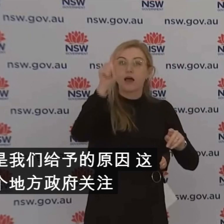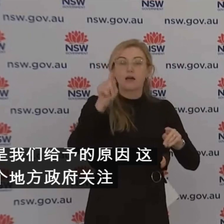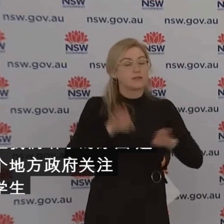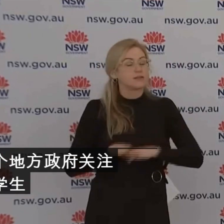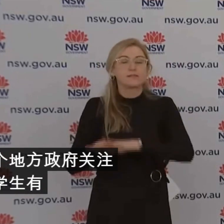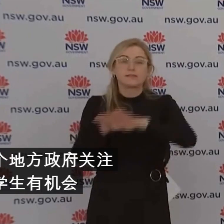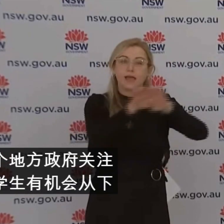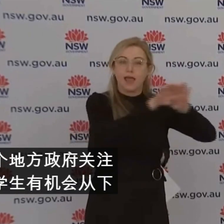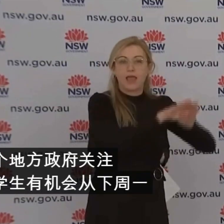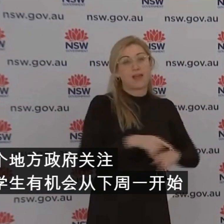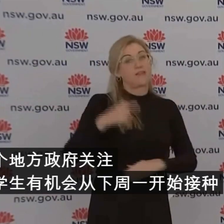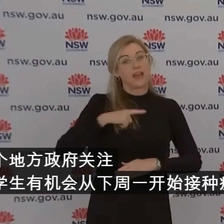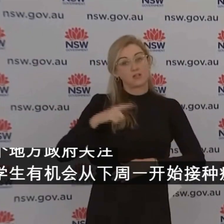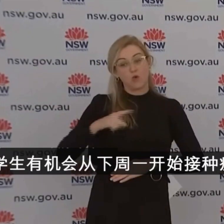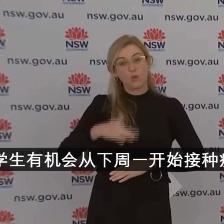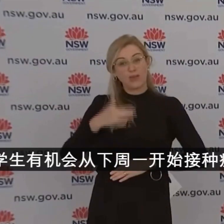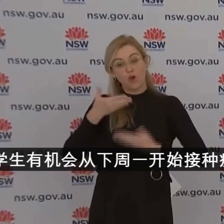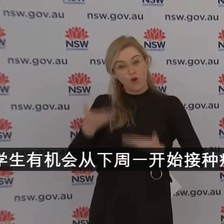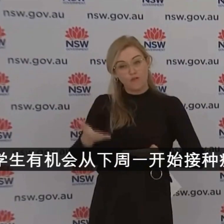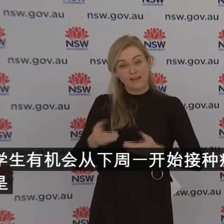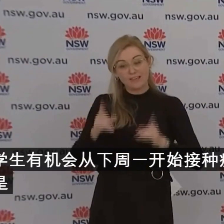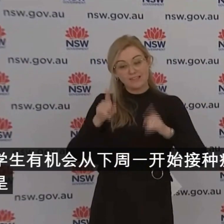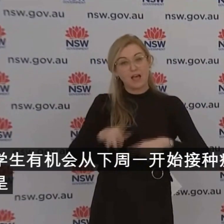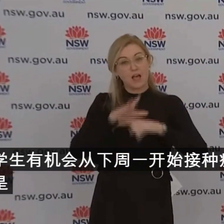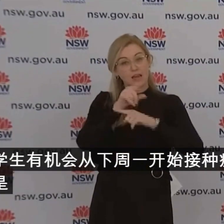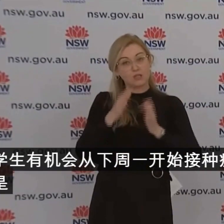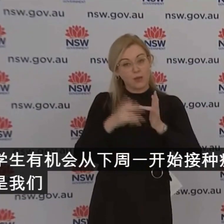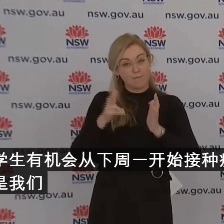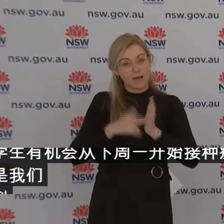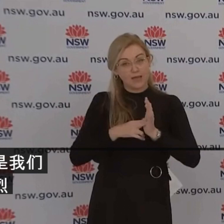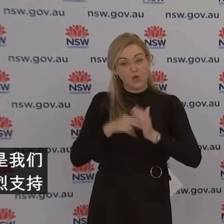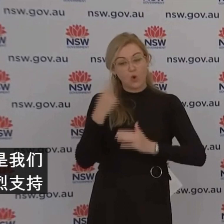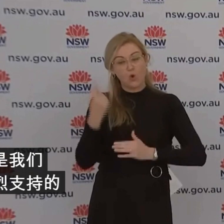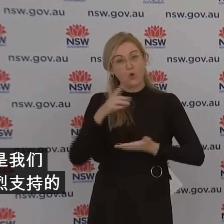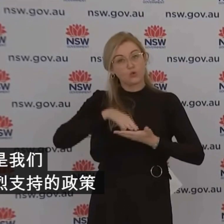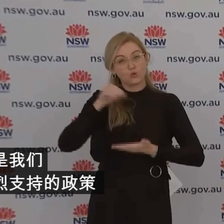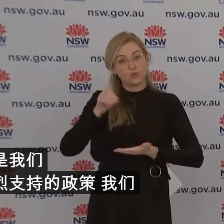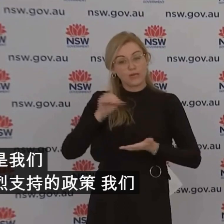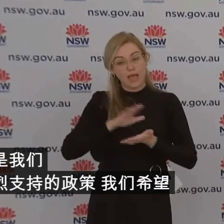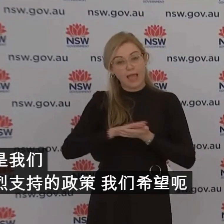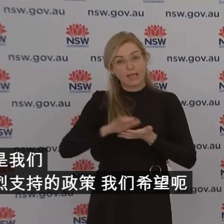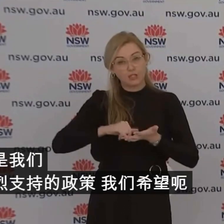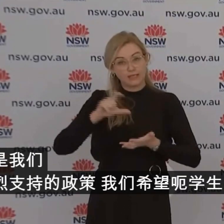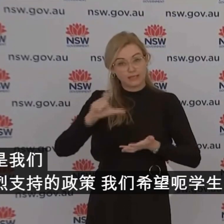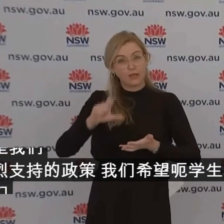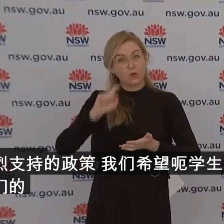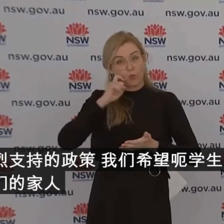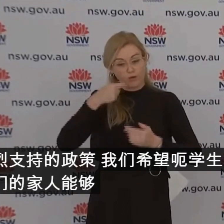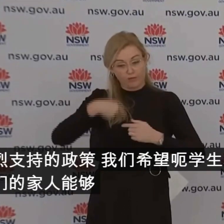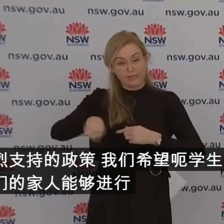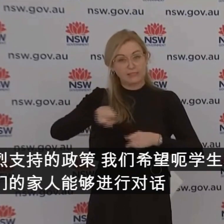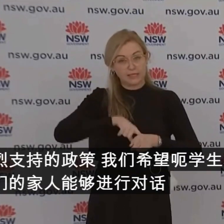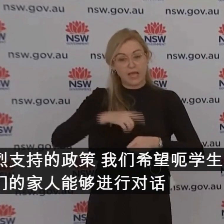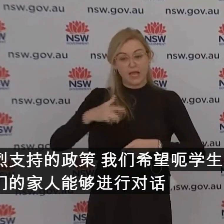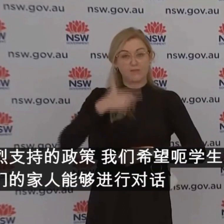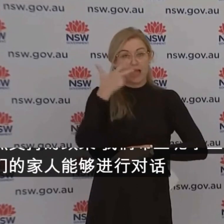concern the opportunity to get the vaccine from Monday next week. It's a policy that we strongly support. We hope students and their